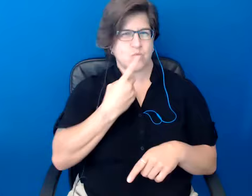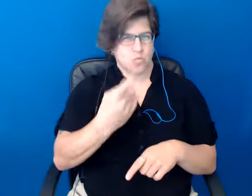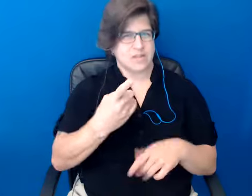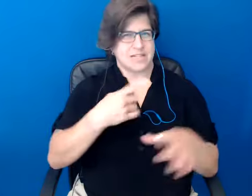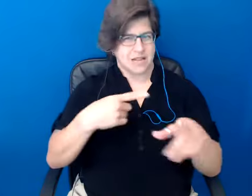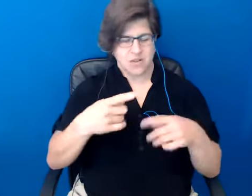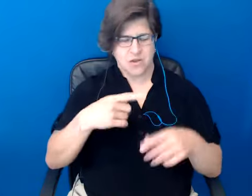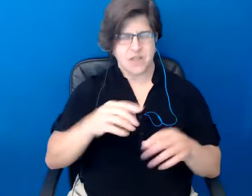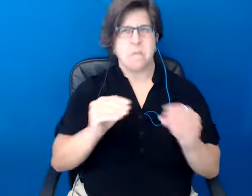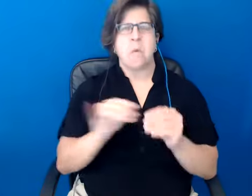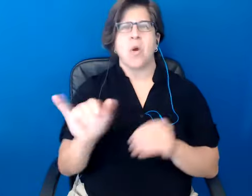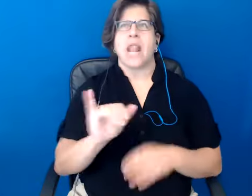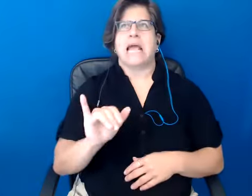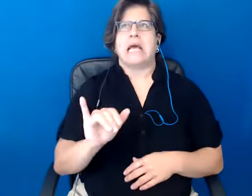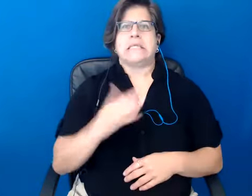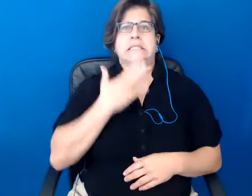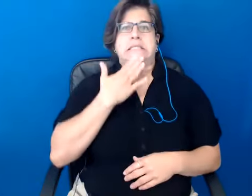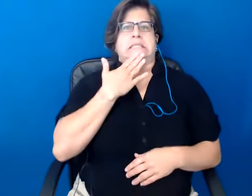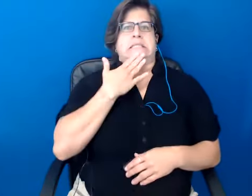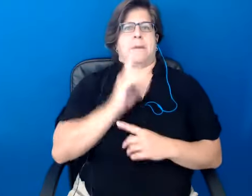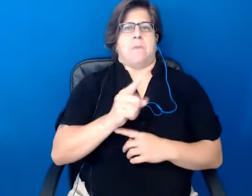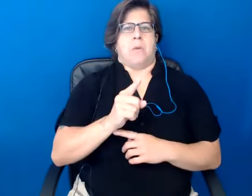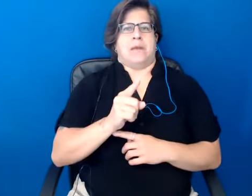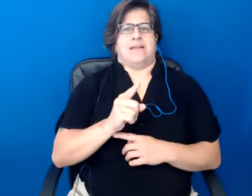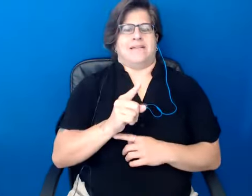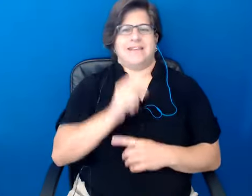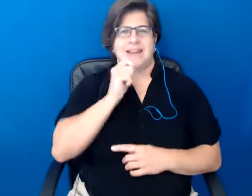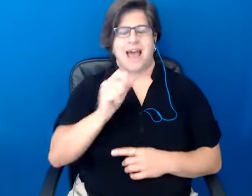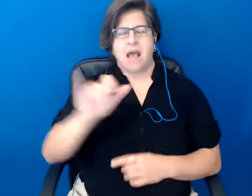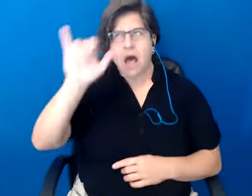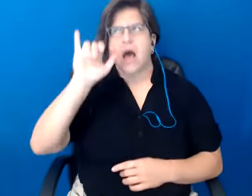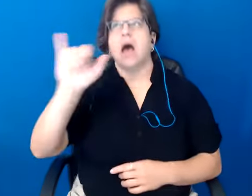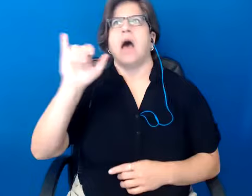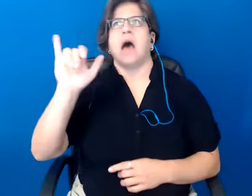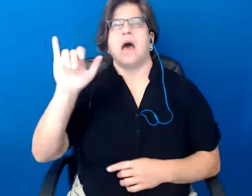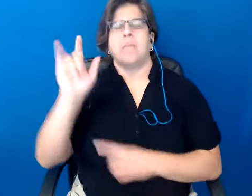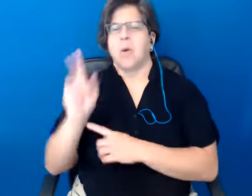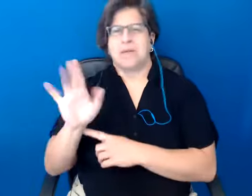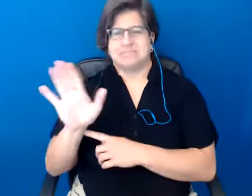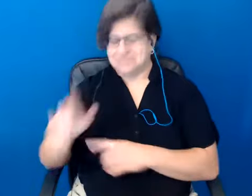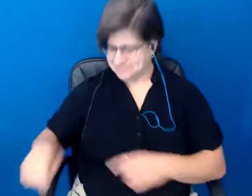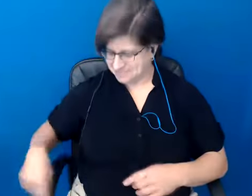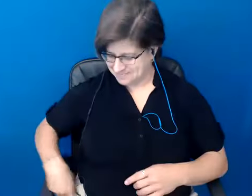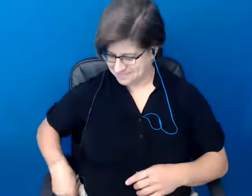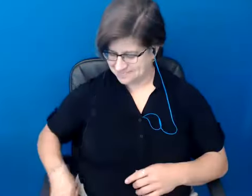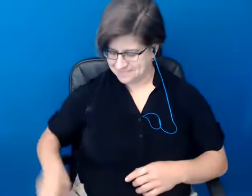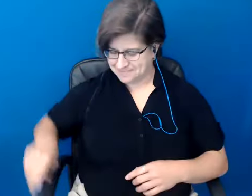that the incident I'm about to share with you is more like an oh no moment rather than